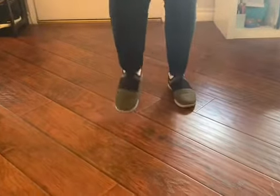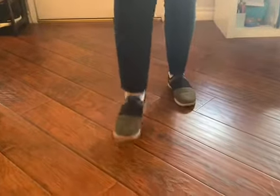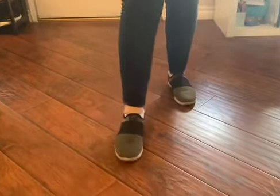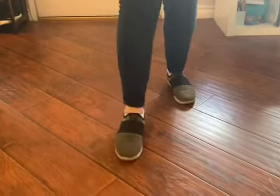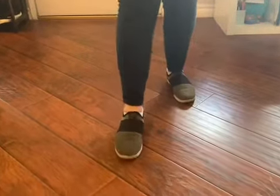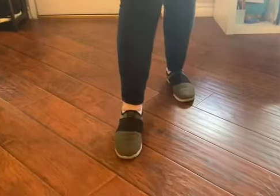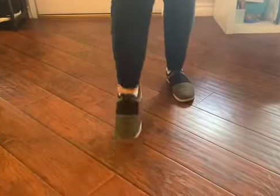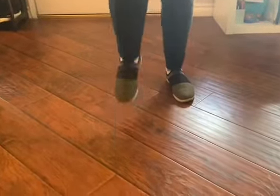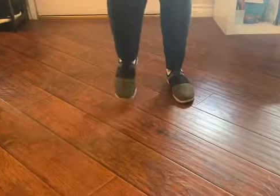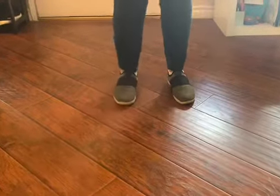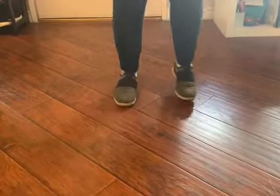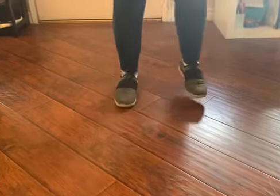step,